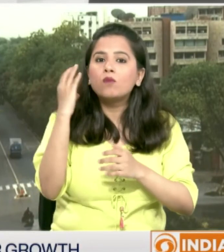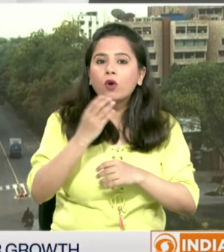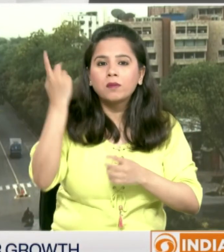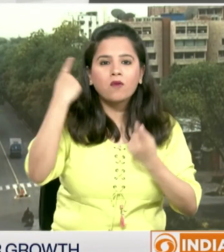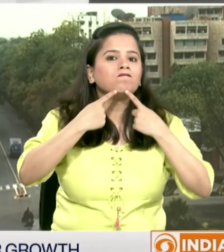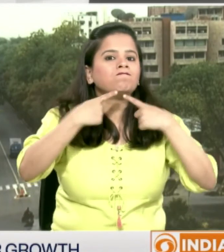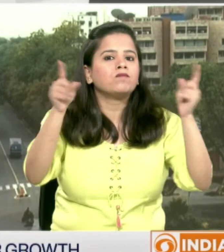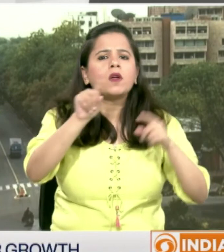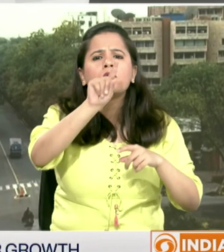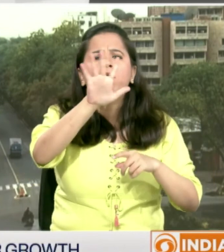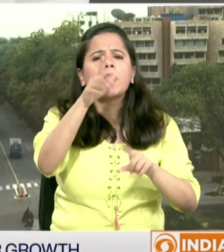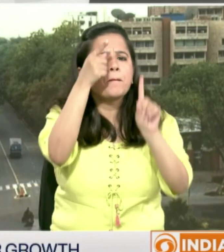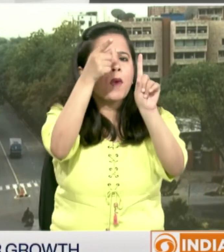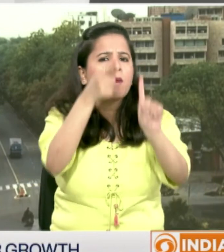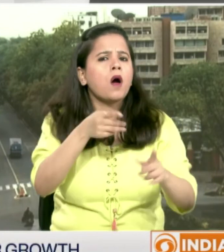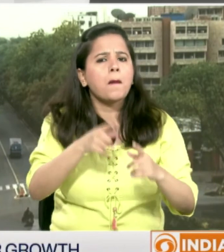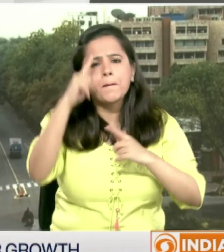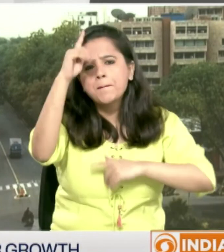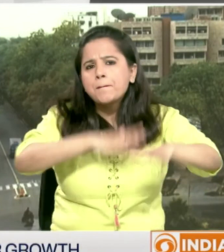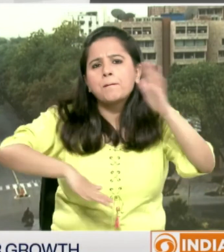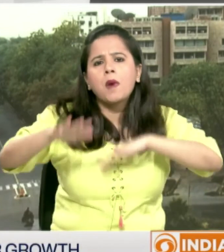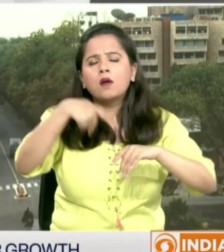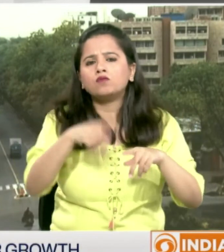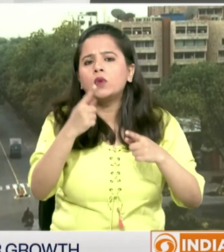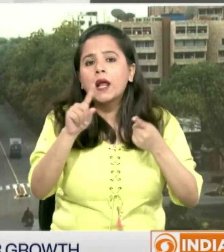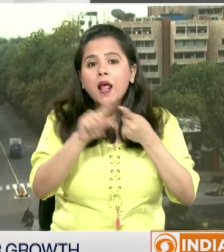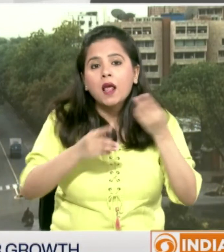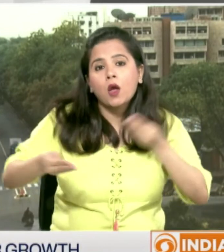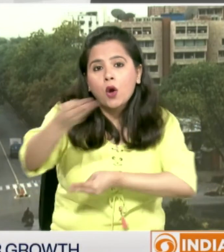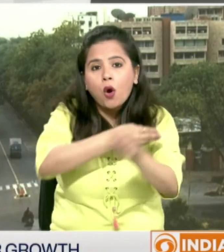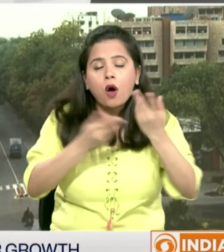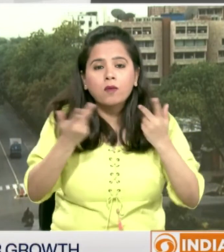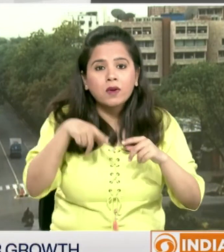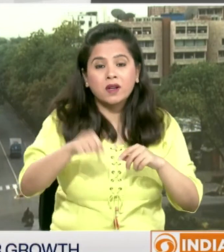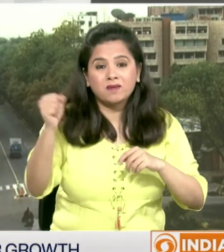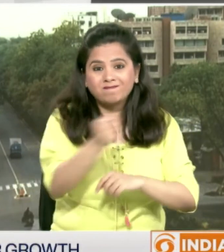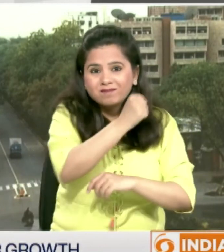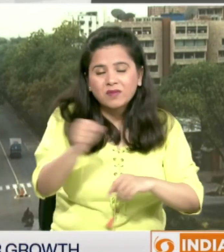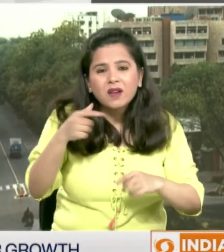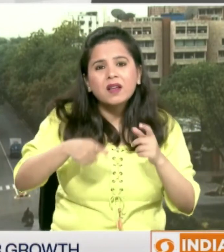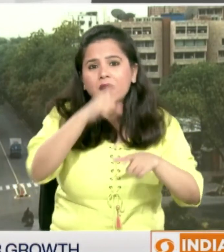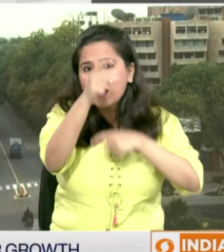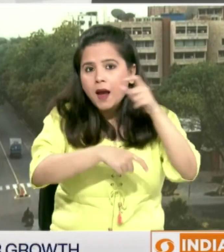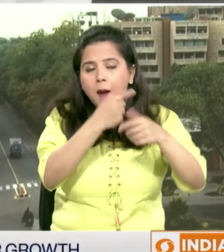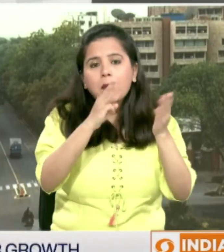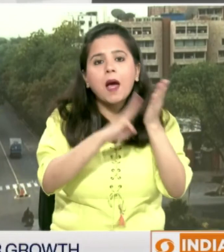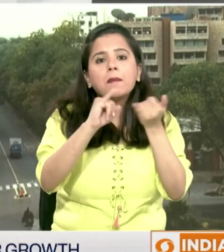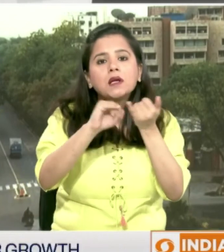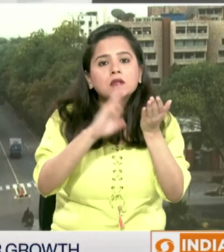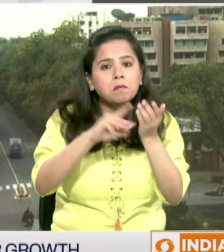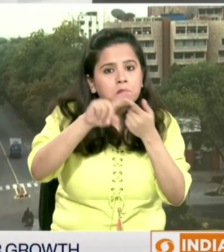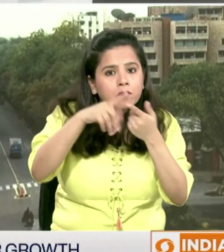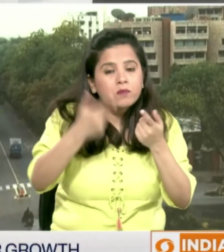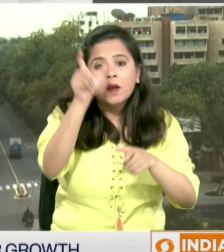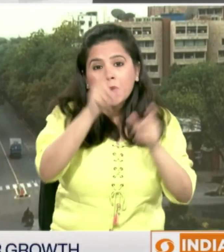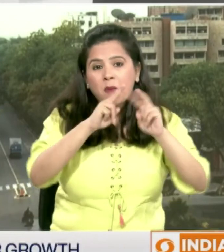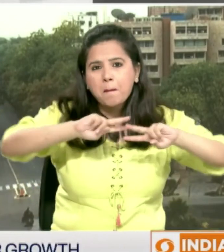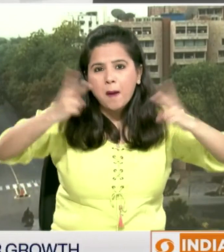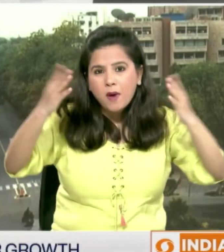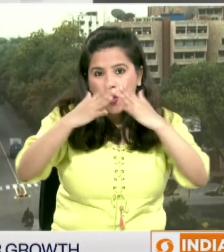The 15-point action plan for all the sectors of the economy, including cottage industries, MSME,